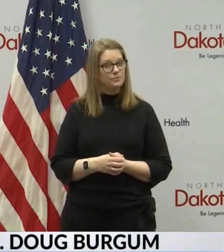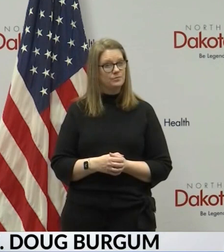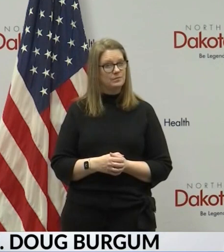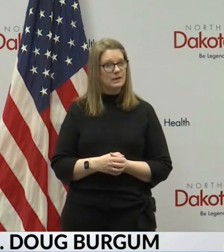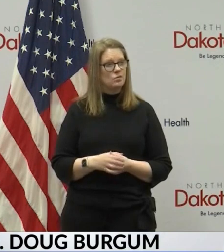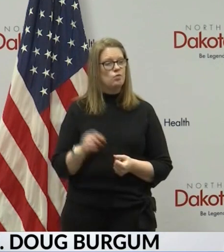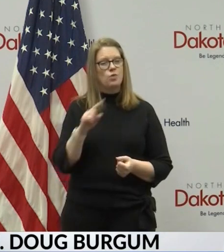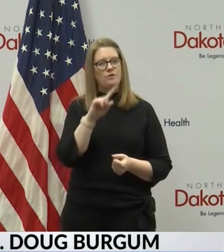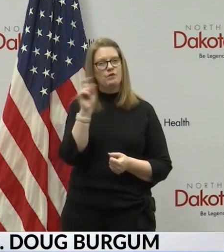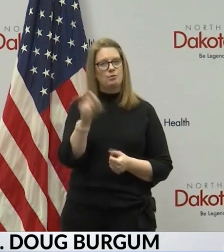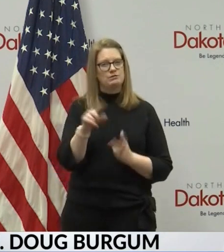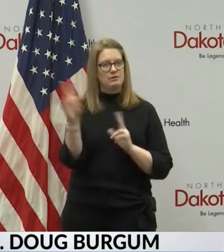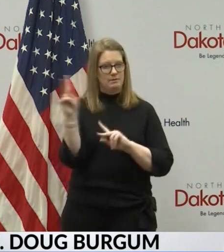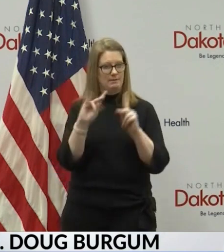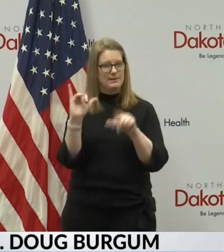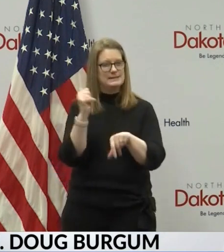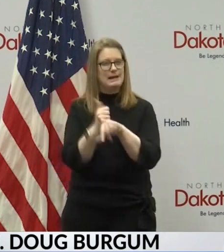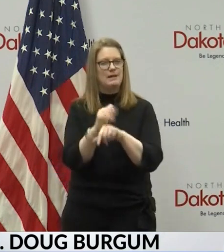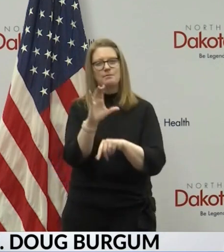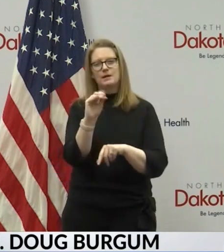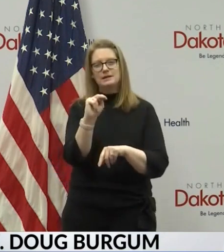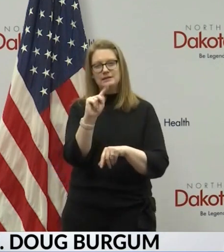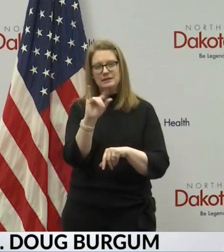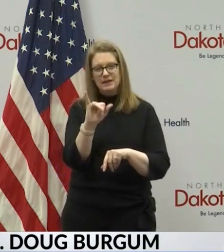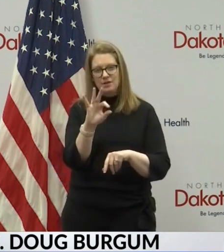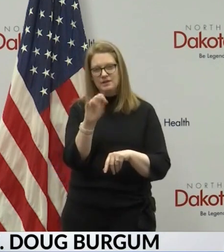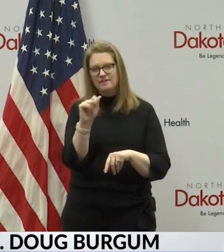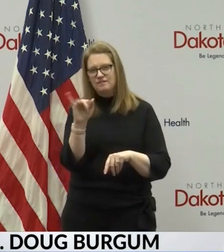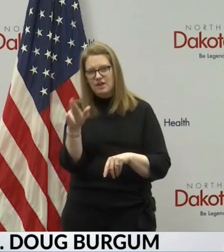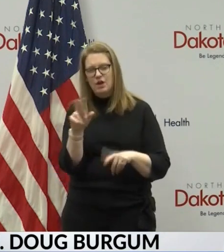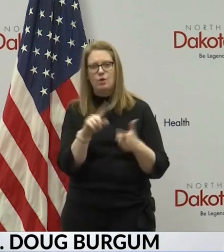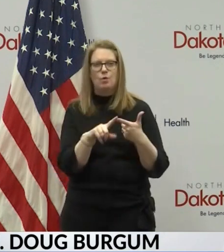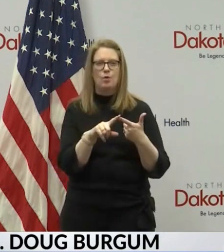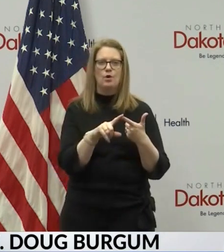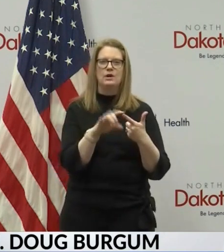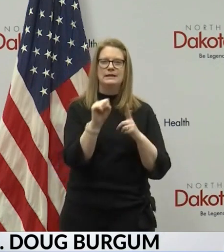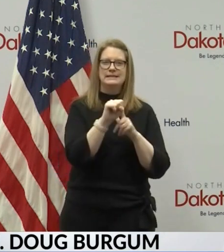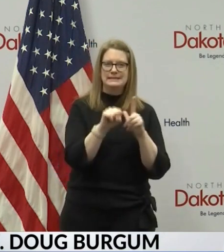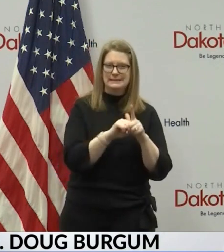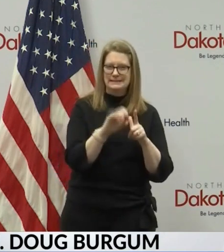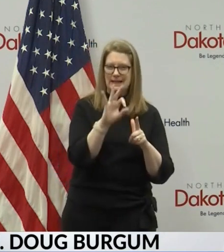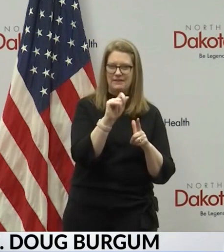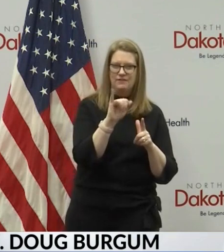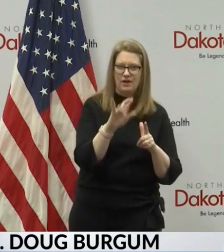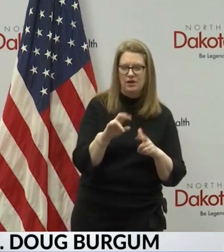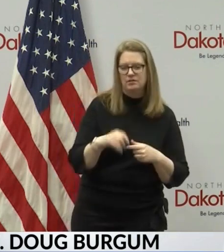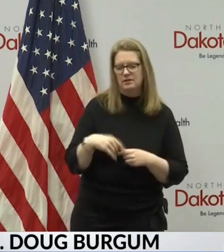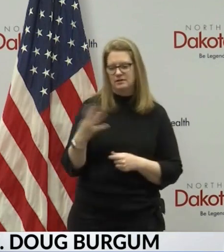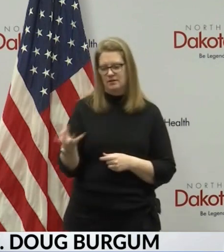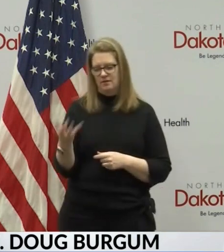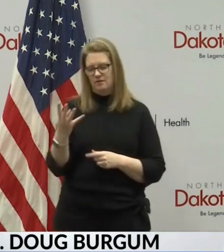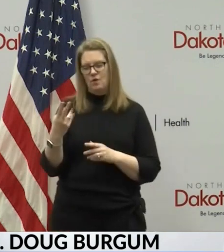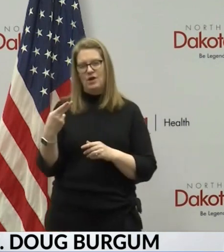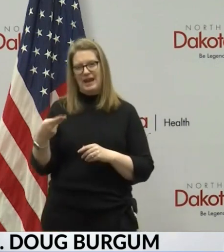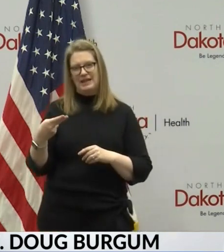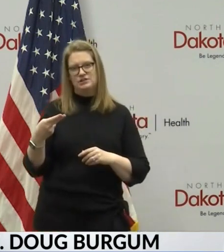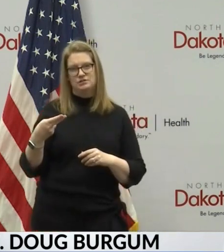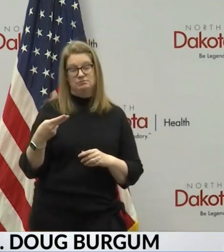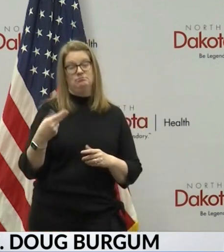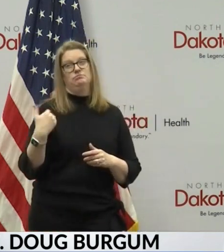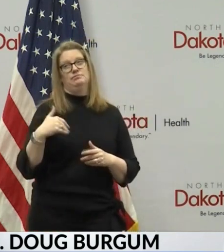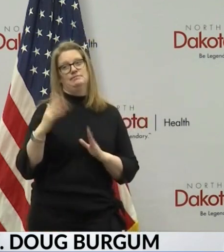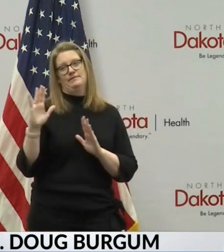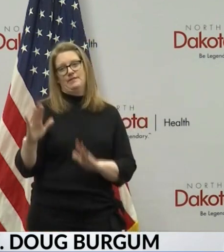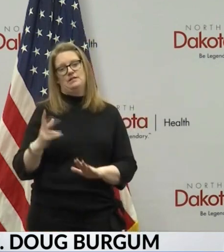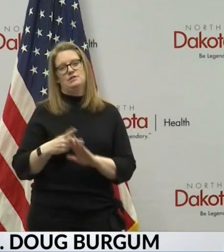question for those organizers. Again, if there's 4-H in part of the example question is a fantastic program. If